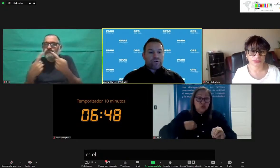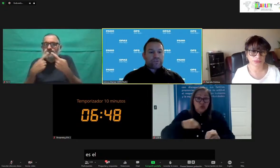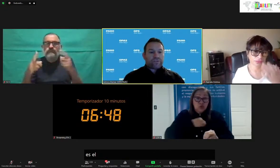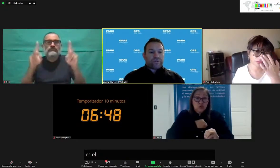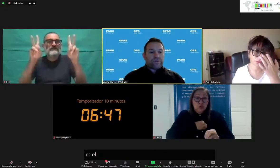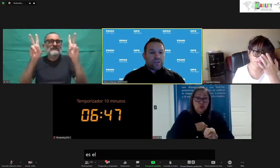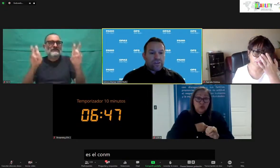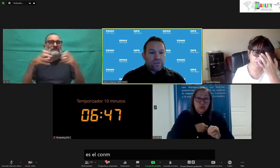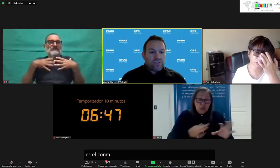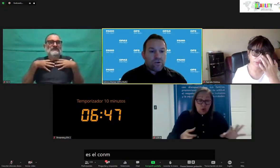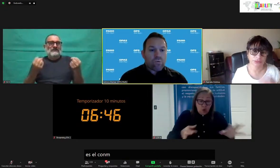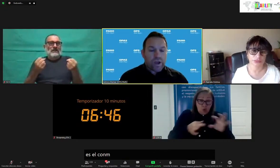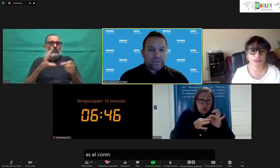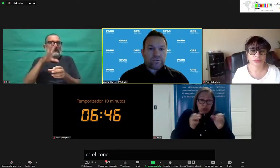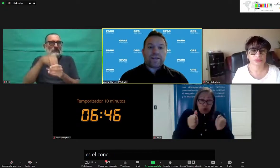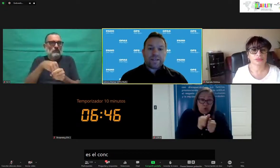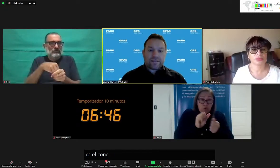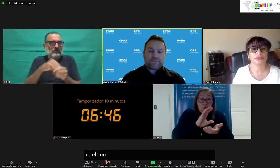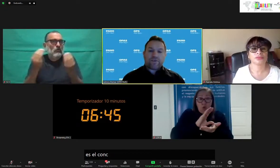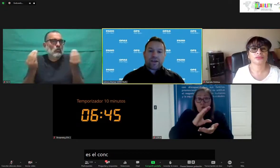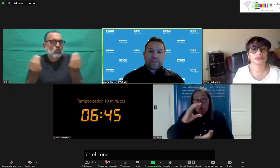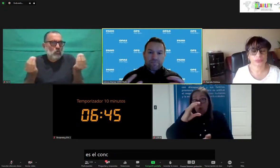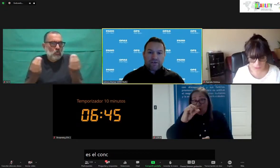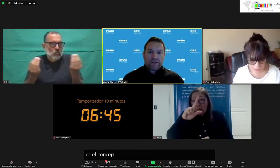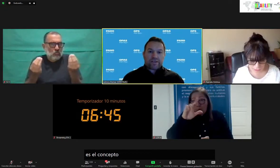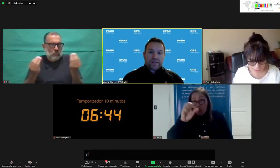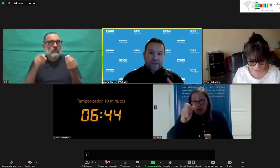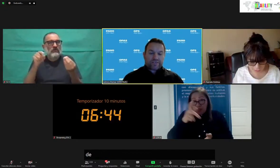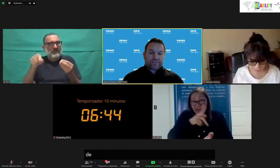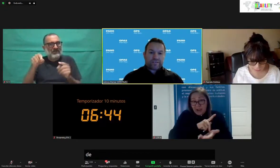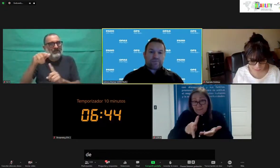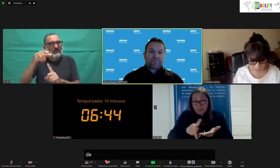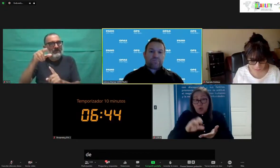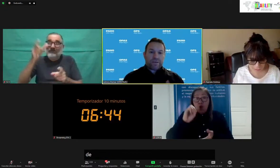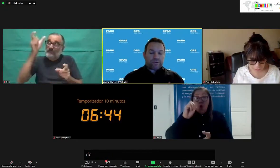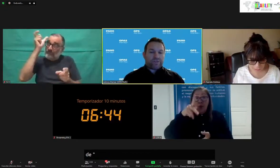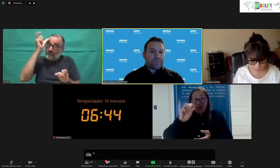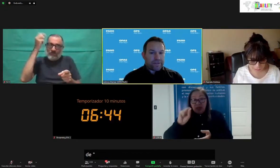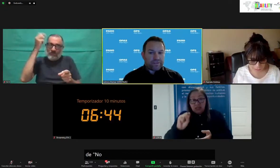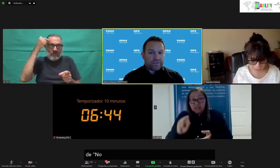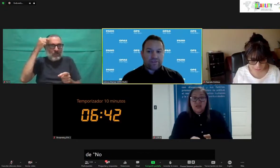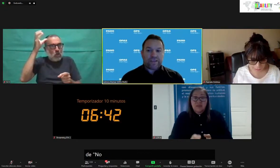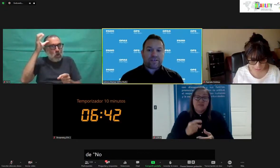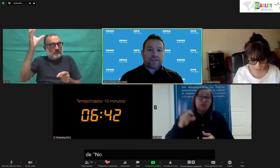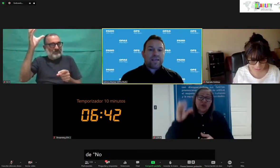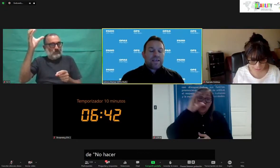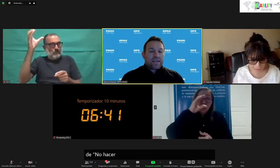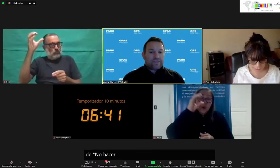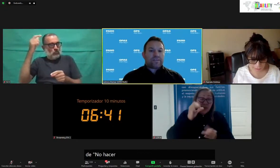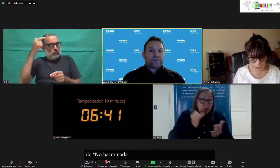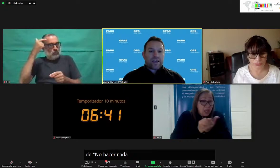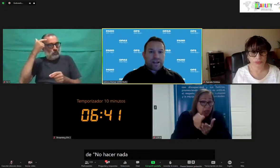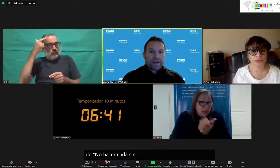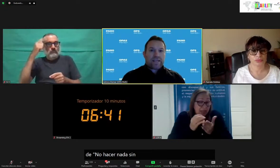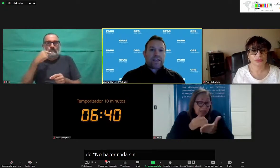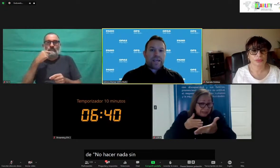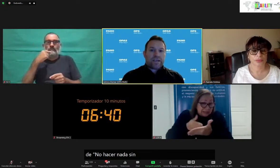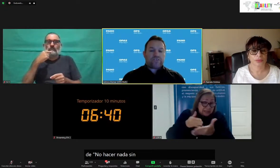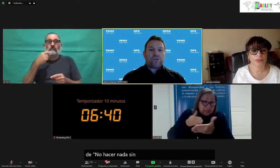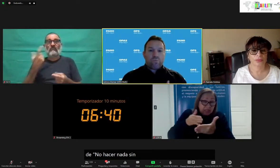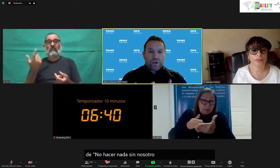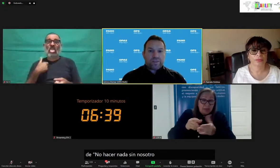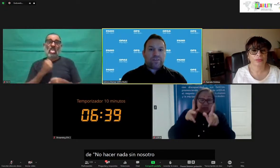reinforce that the way to identify the barriers in the health system that people with disabilities are facing is to directly